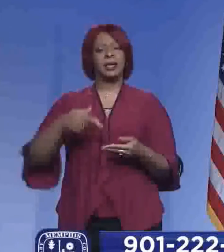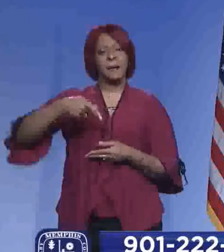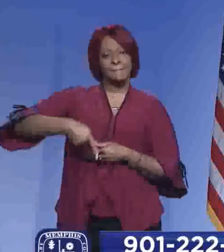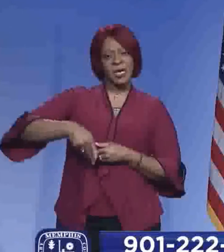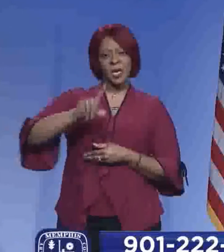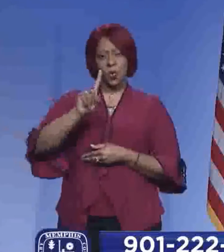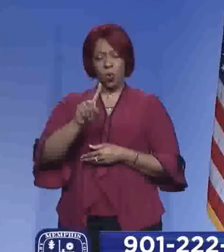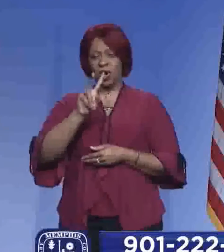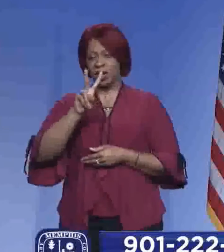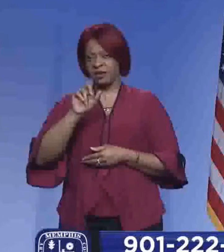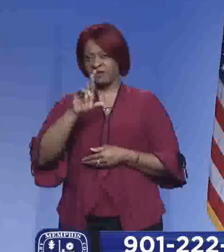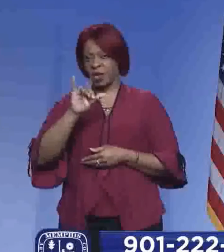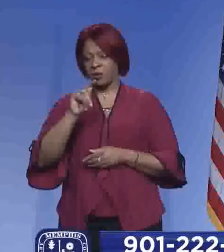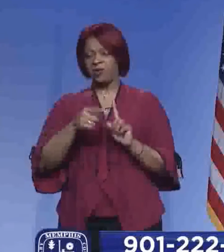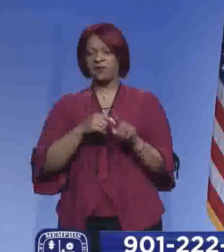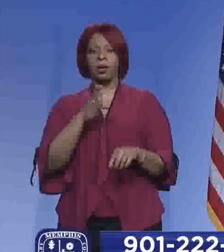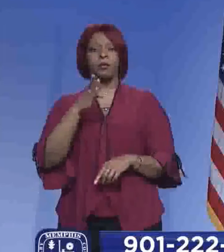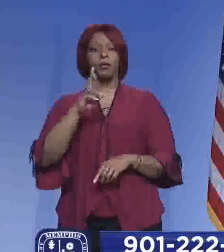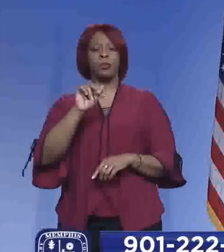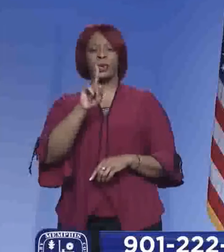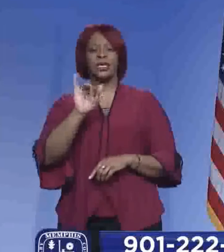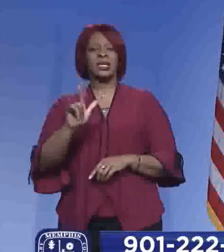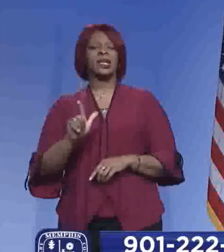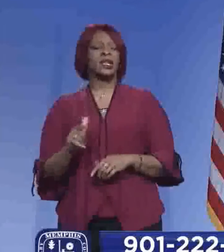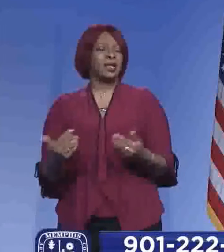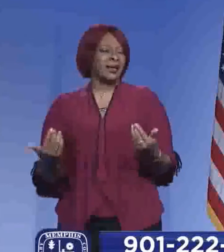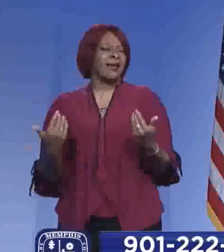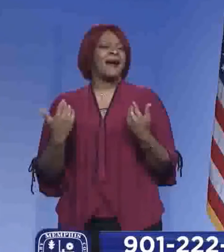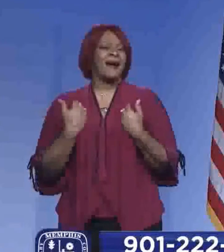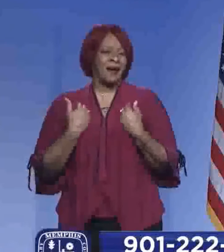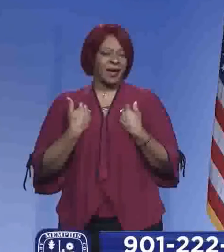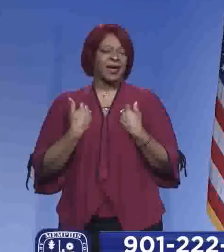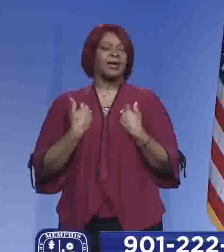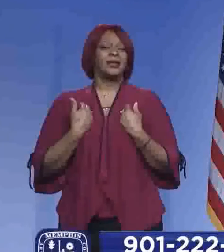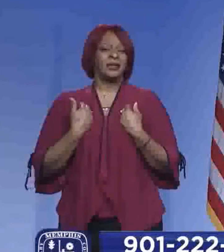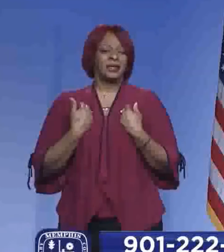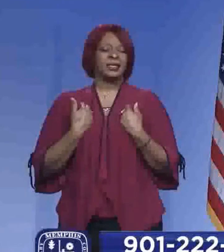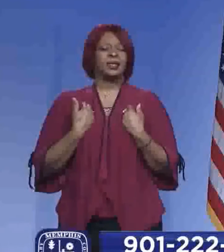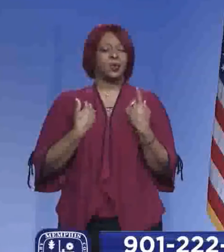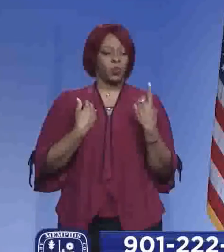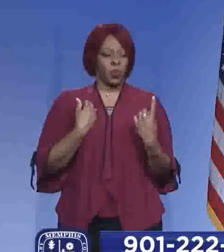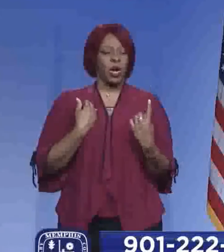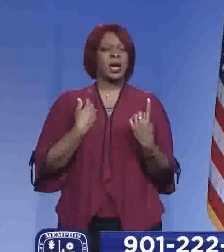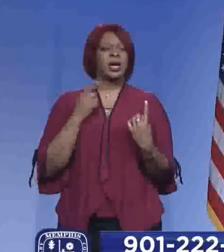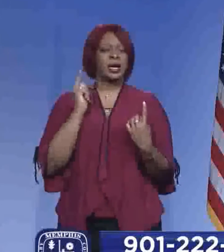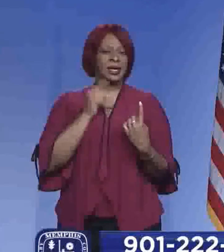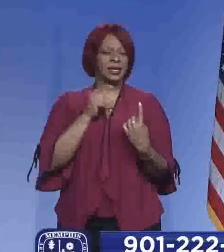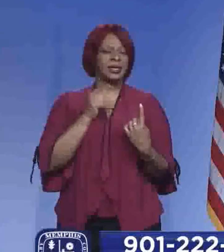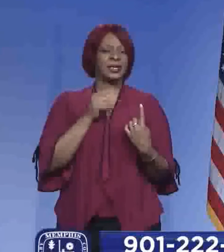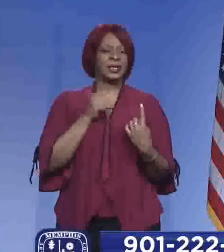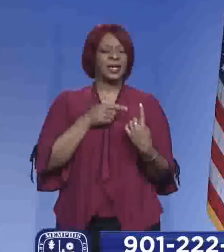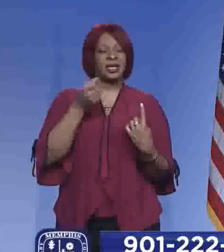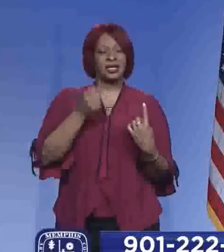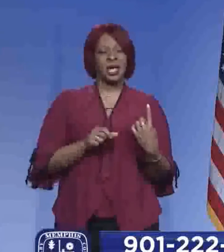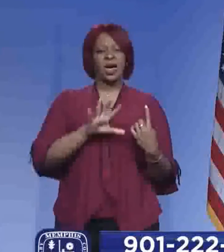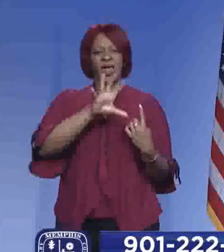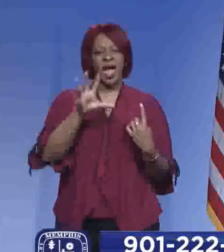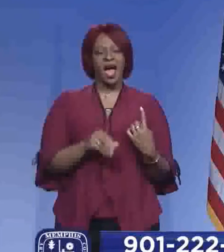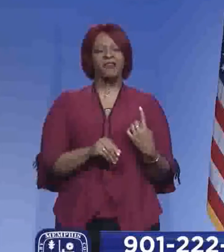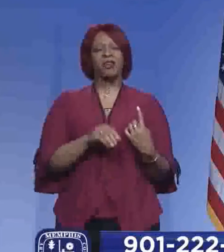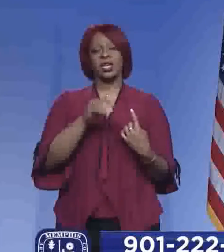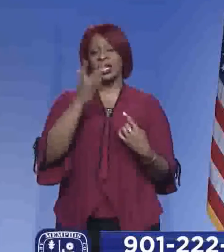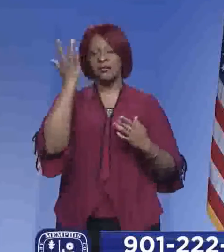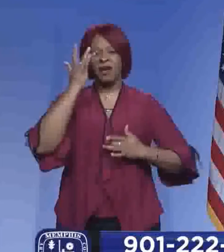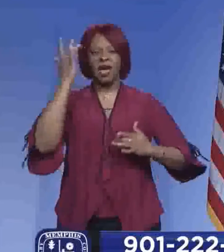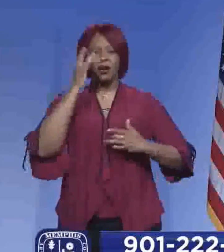P1 variant from Brazil, and we've had a single case of a South African strain.